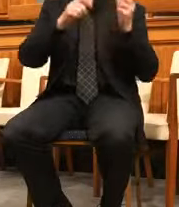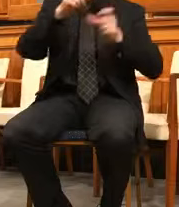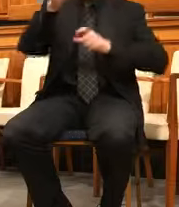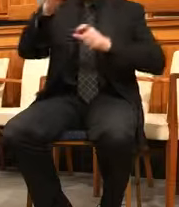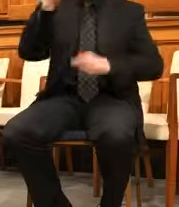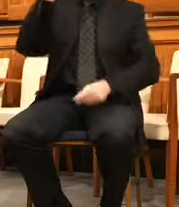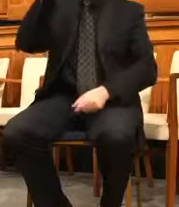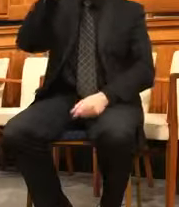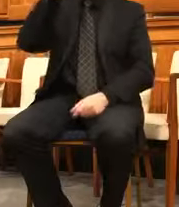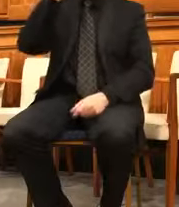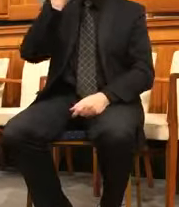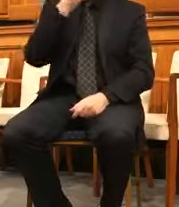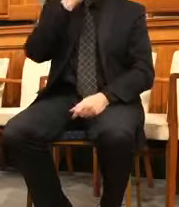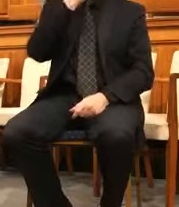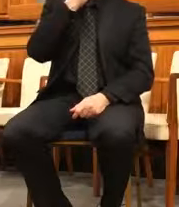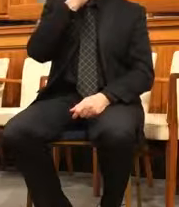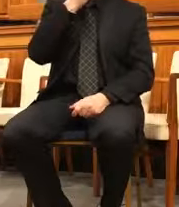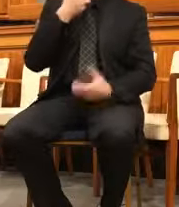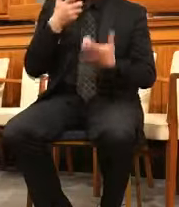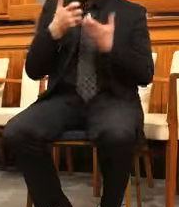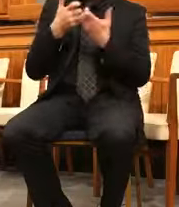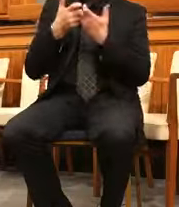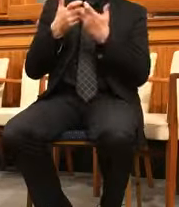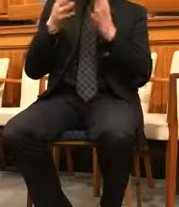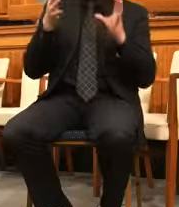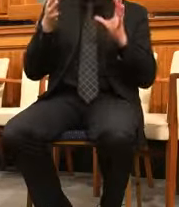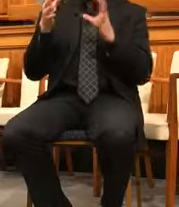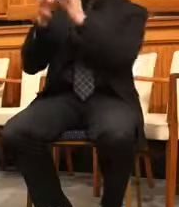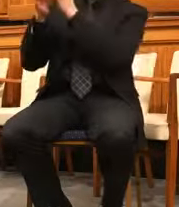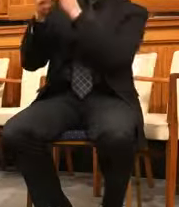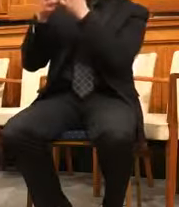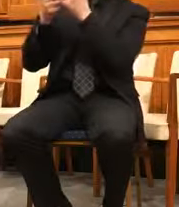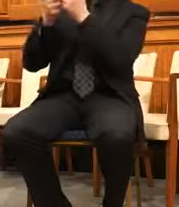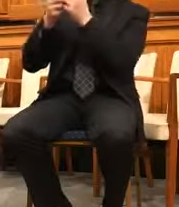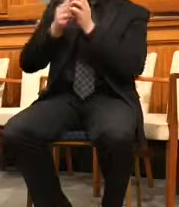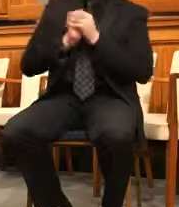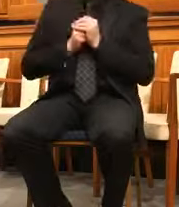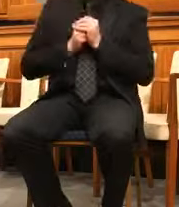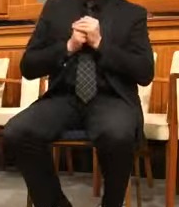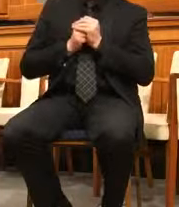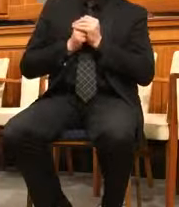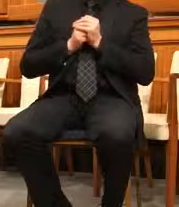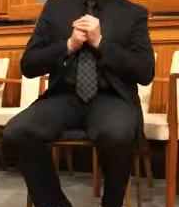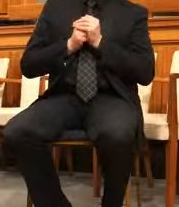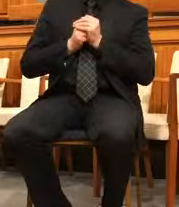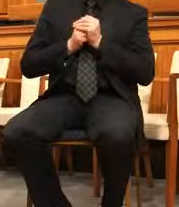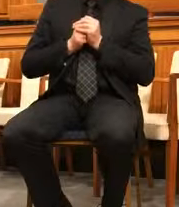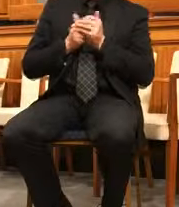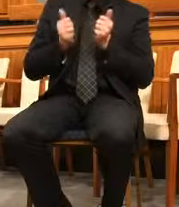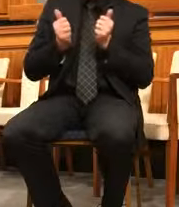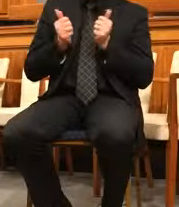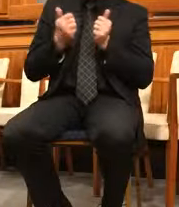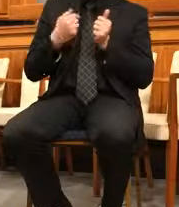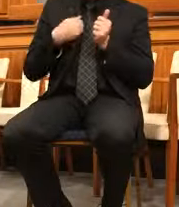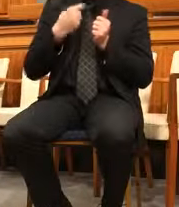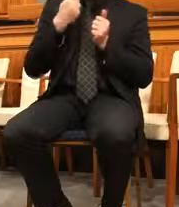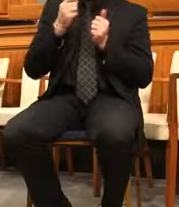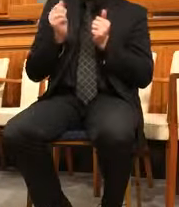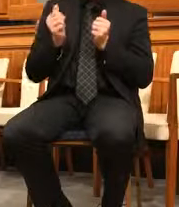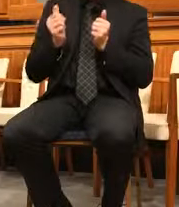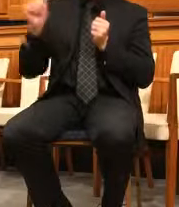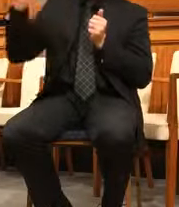be reconciled with God, to approach Him, is a simple mental assent that He is